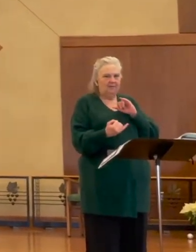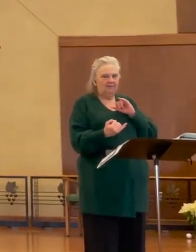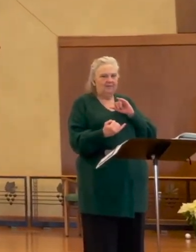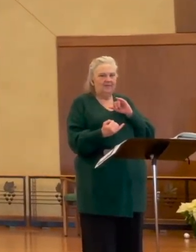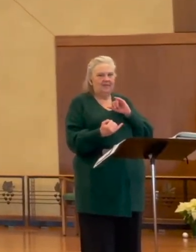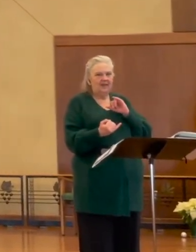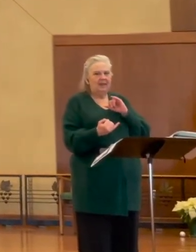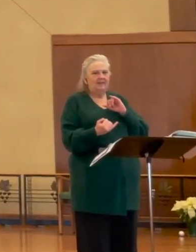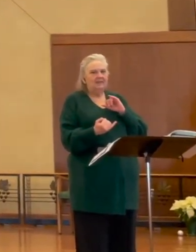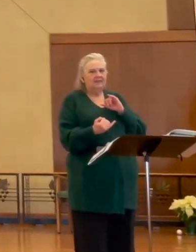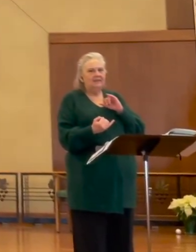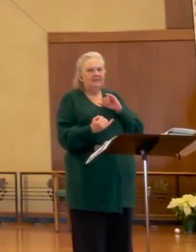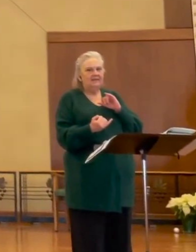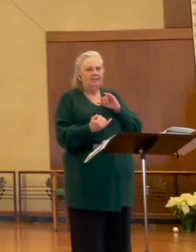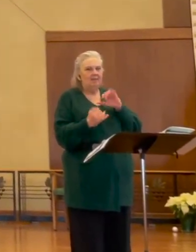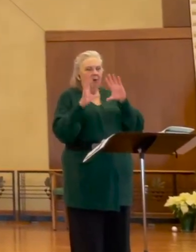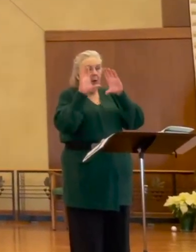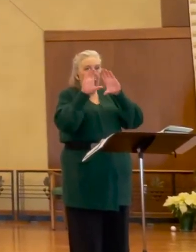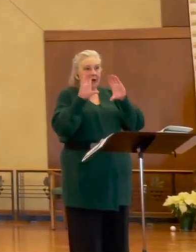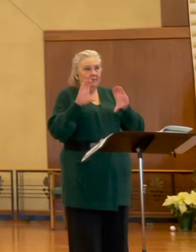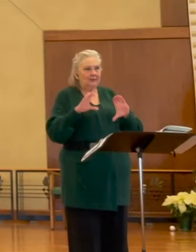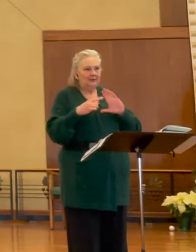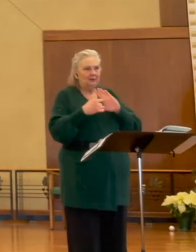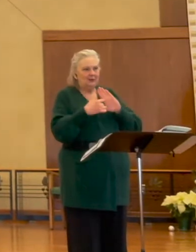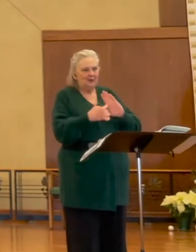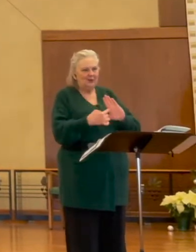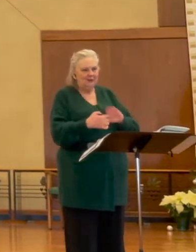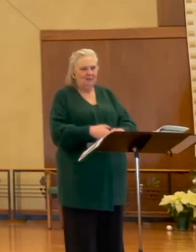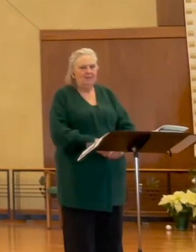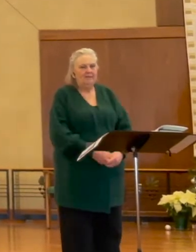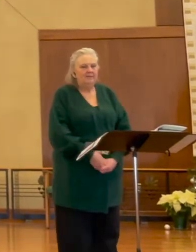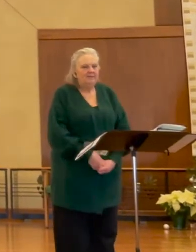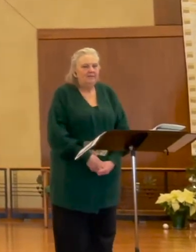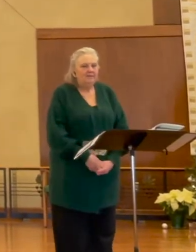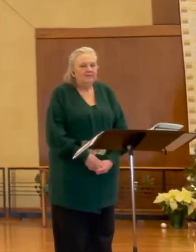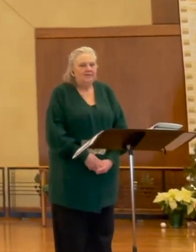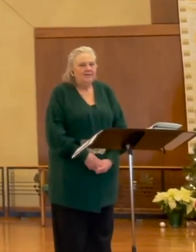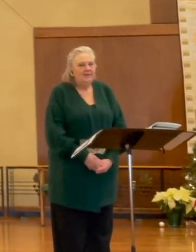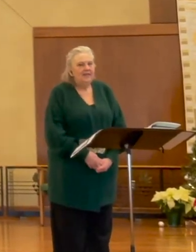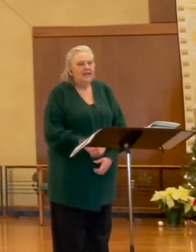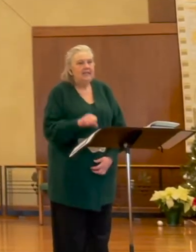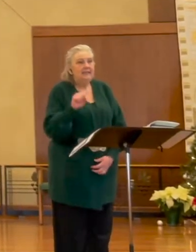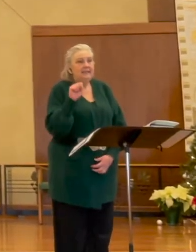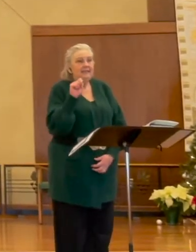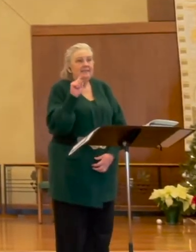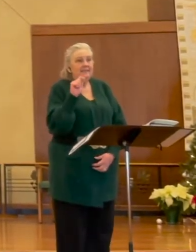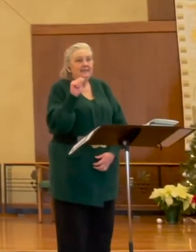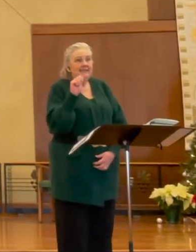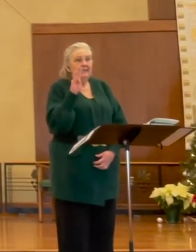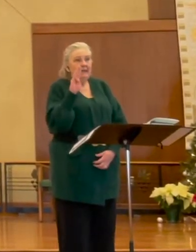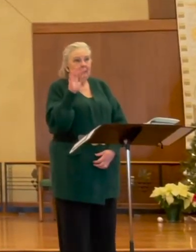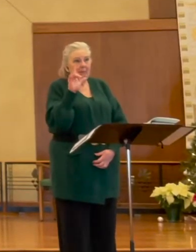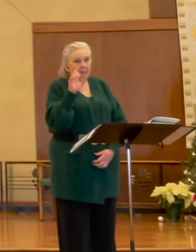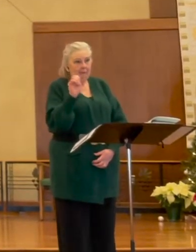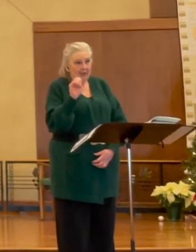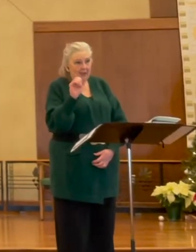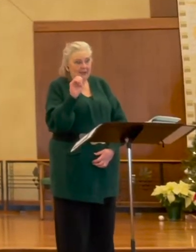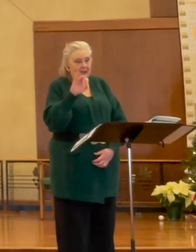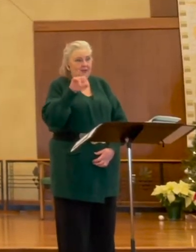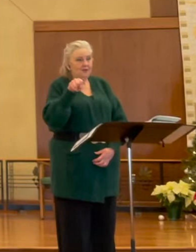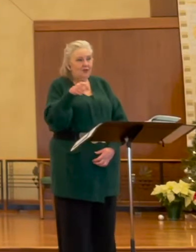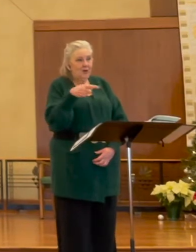a final ornament to show you. The stable, there's Joseph and Mary and a little